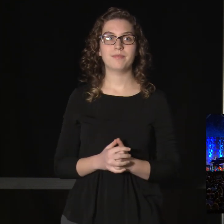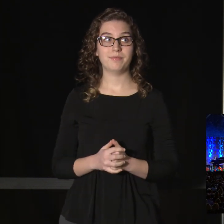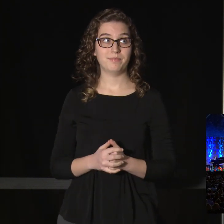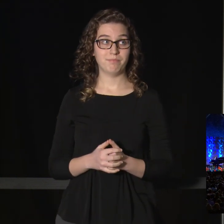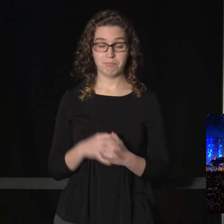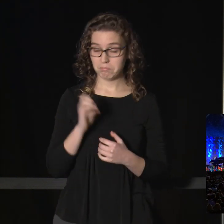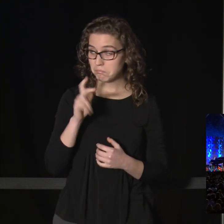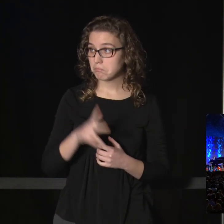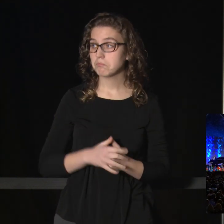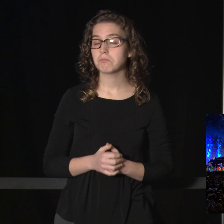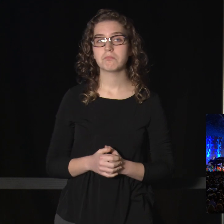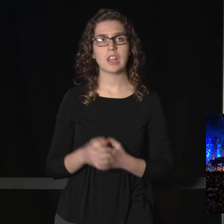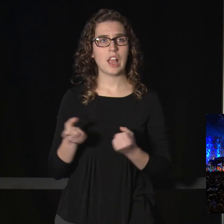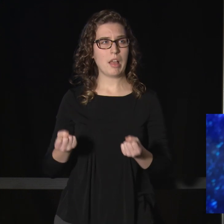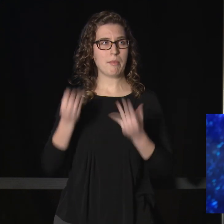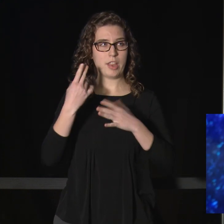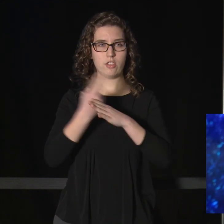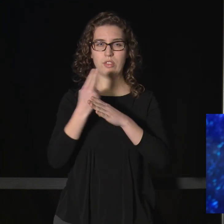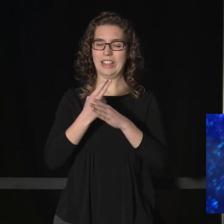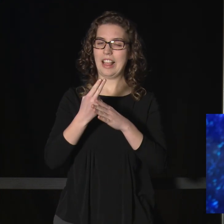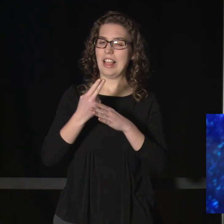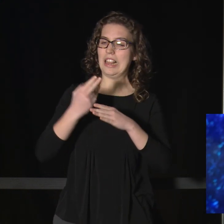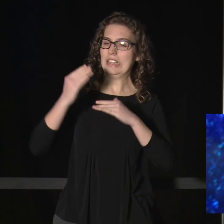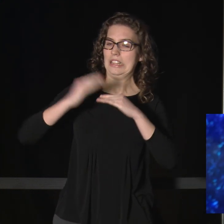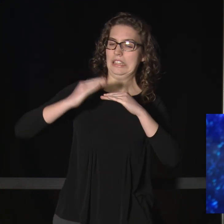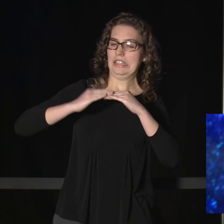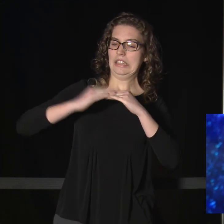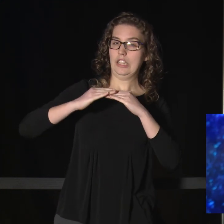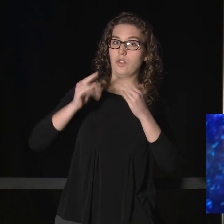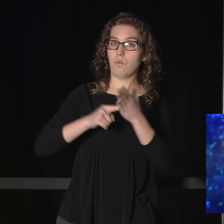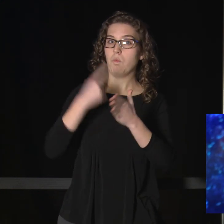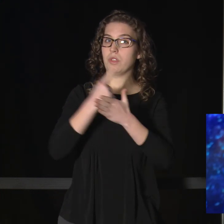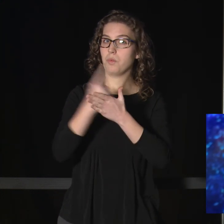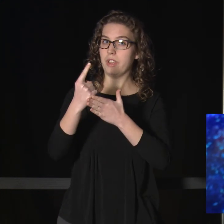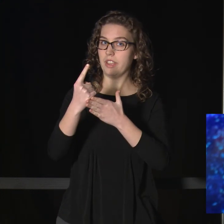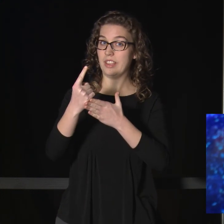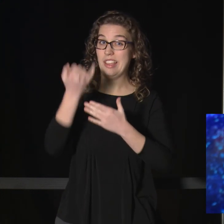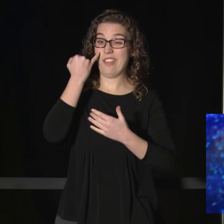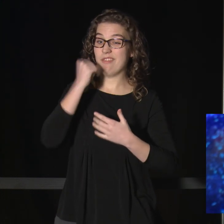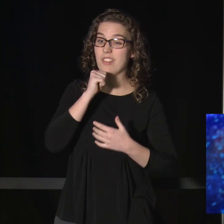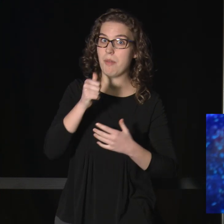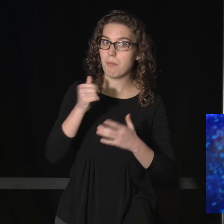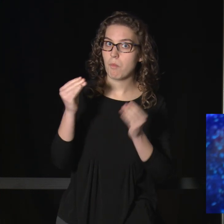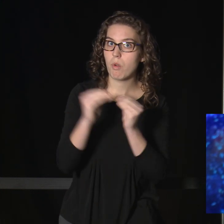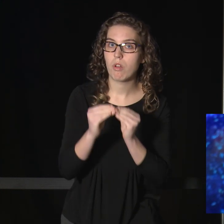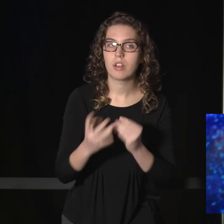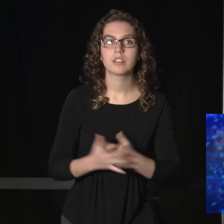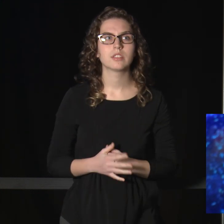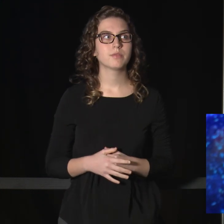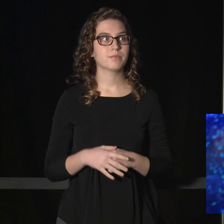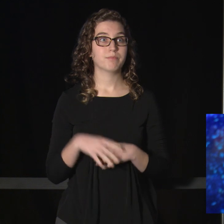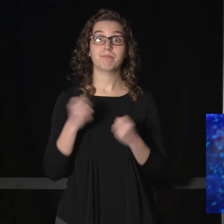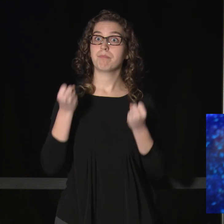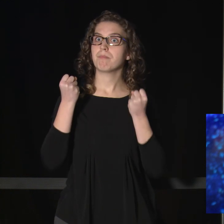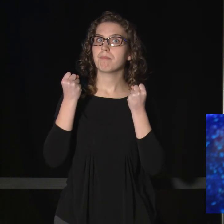you use it at least once a week, if not more? A lot of you. So